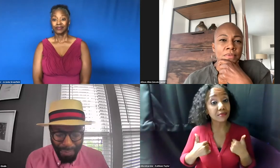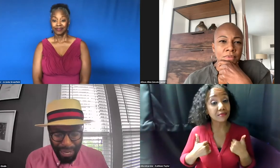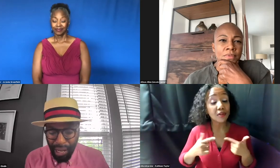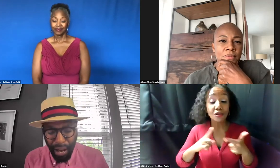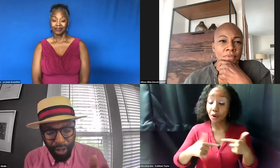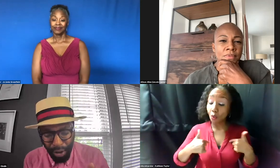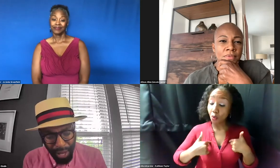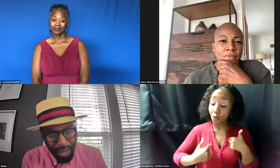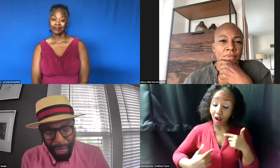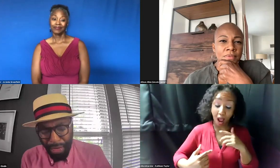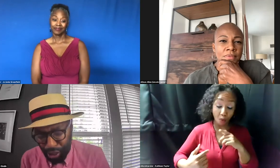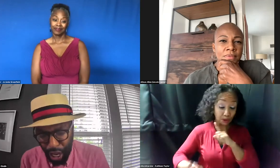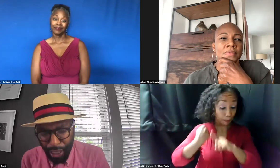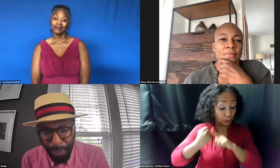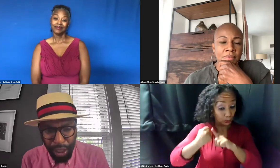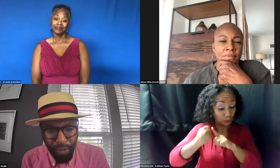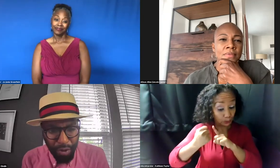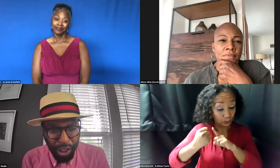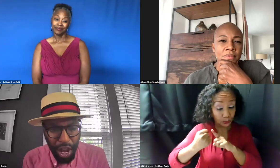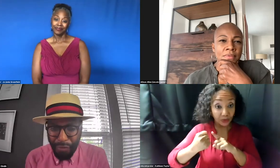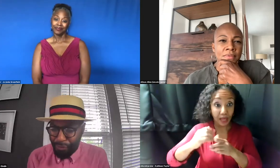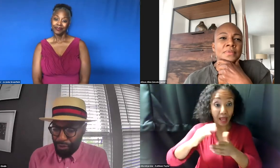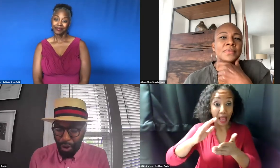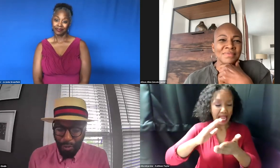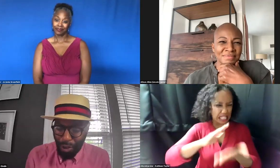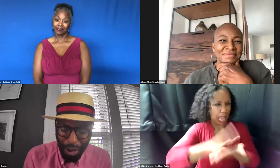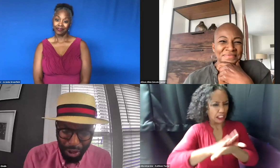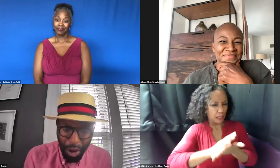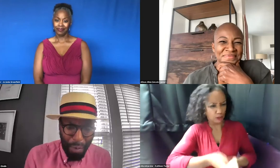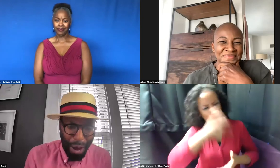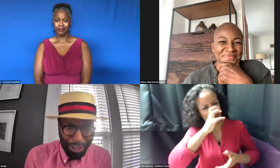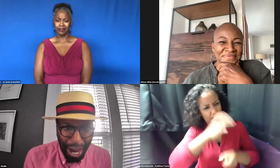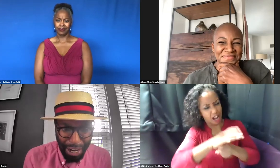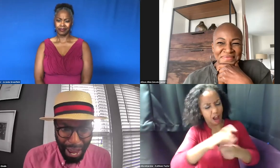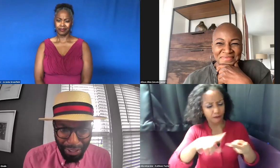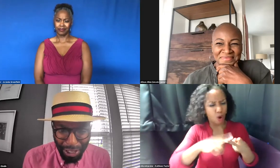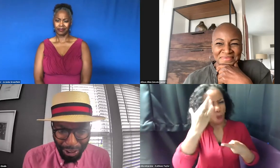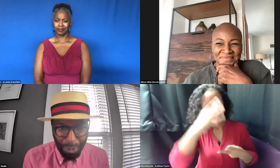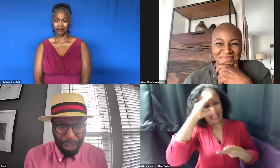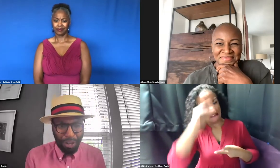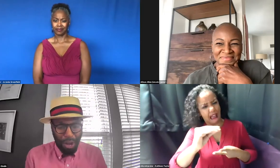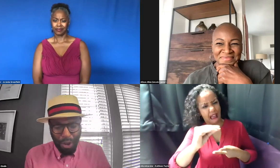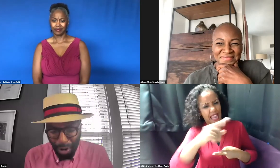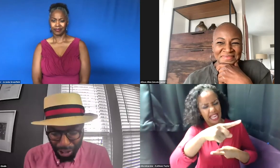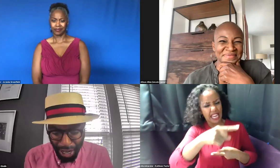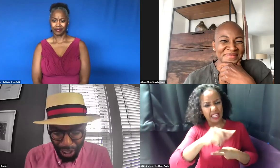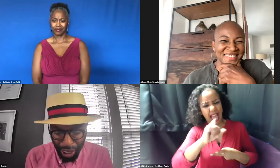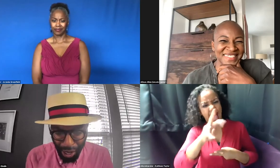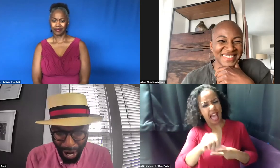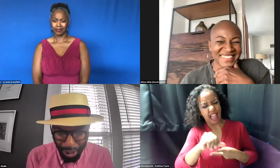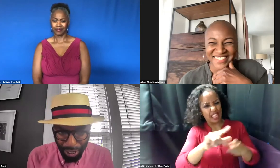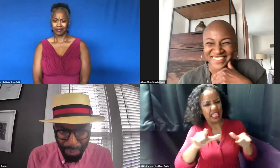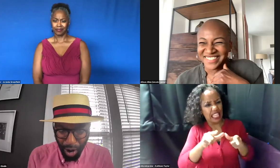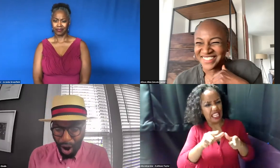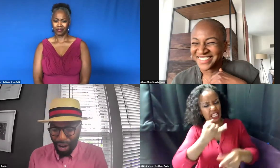I've had the beating of, is this academically rigorous enough? Why is this guy at an Ivy League institution? You're a science